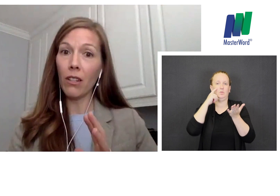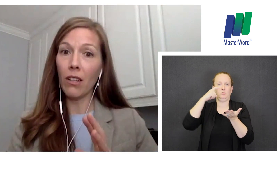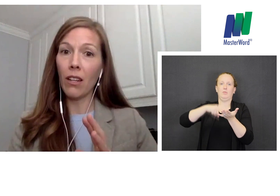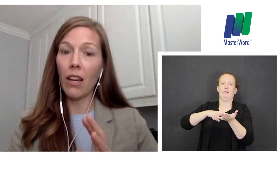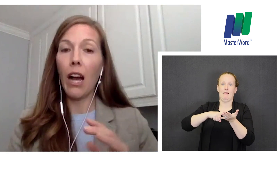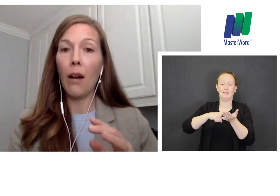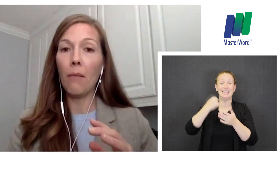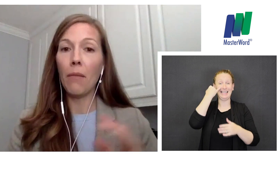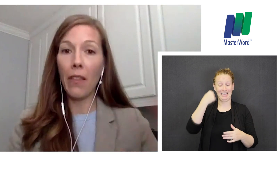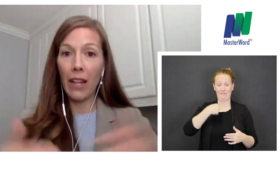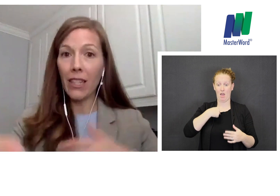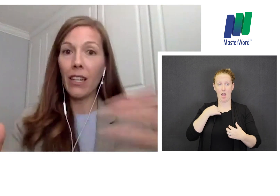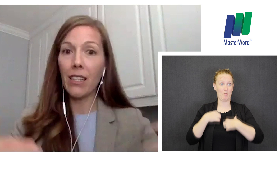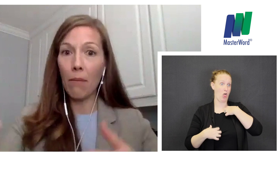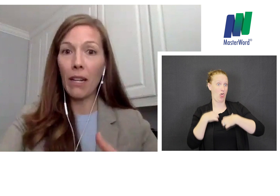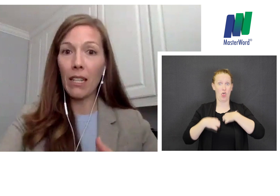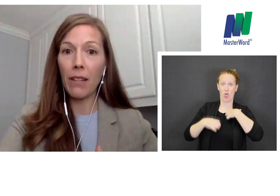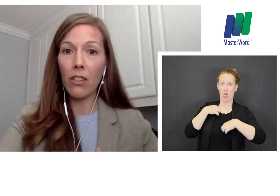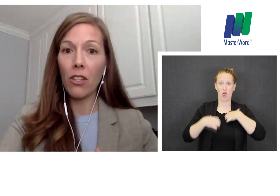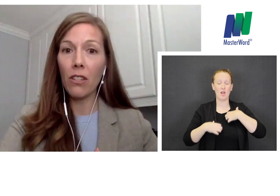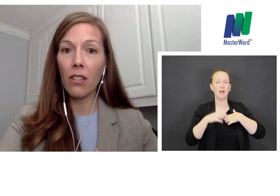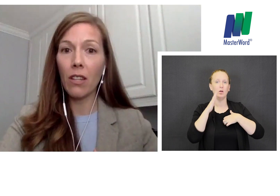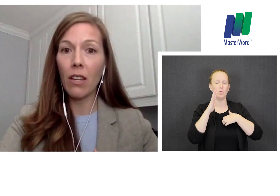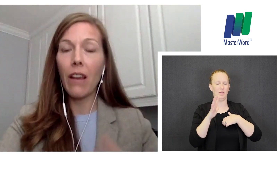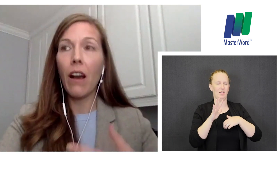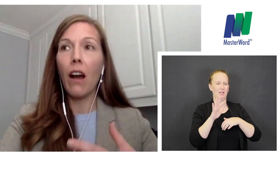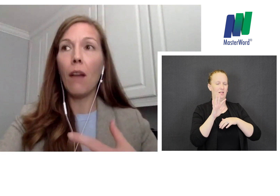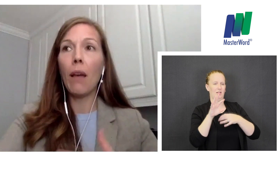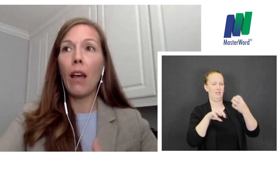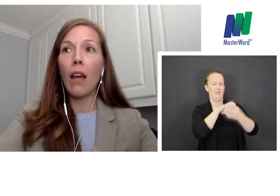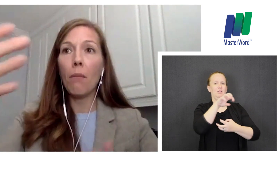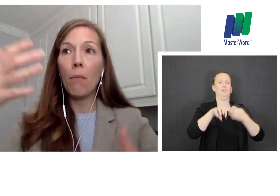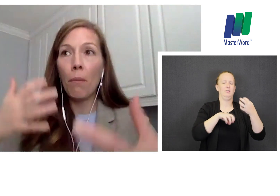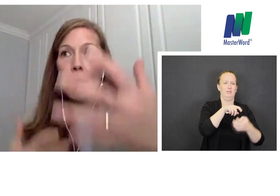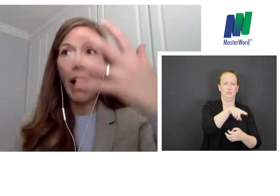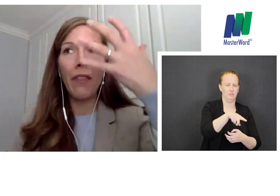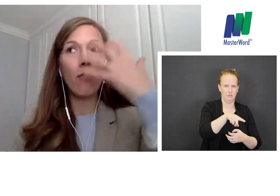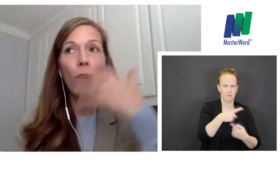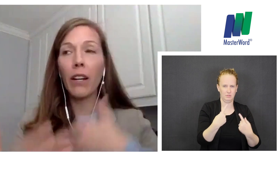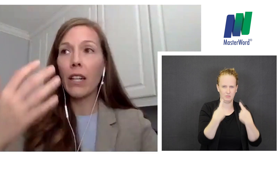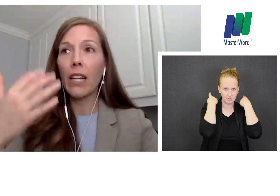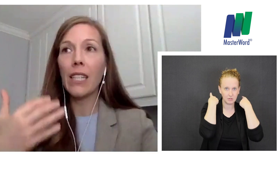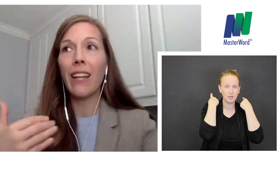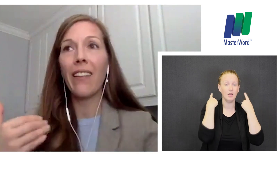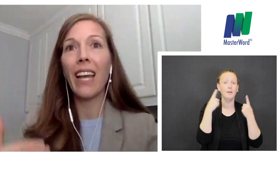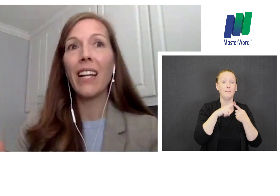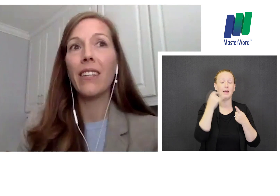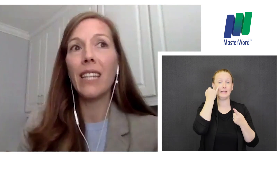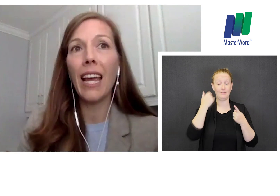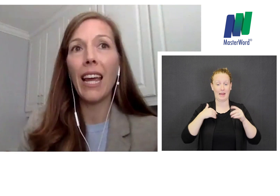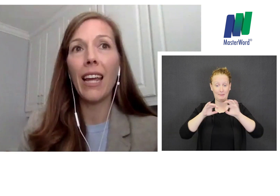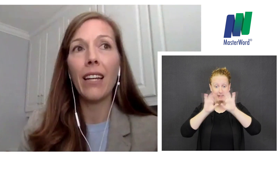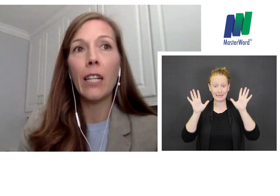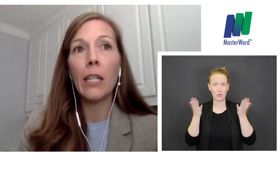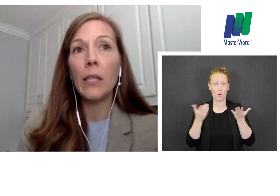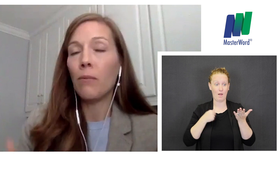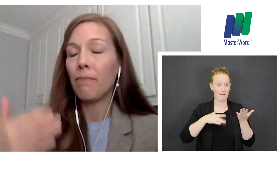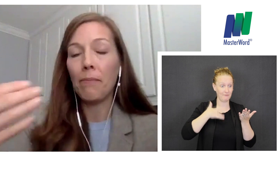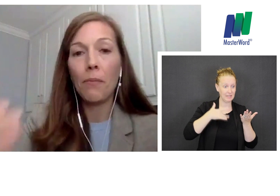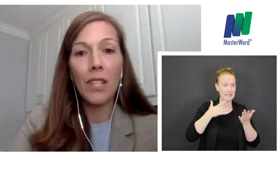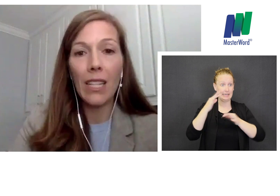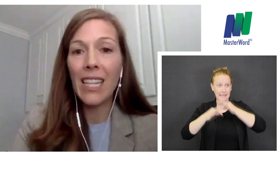incongruent, then that's going to send mixed messages. And then recognizing that at the end of the day,